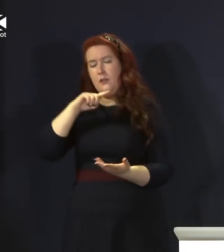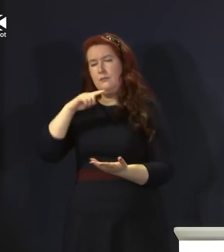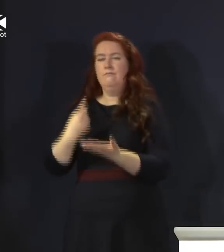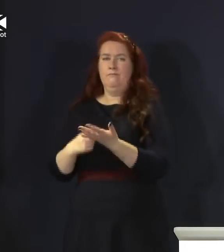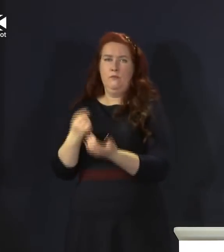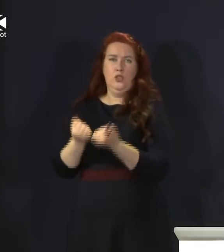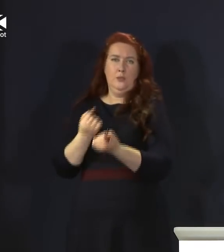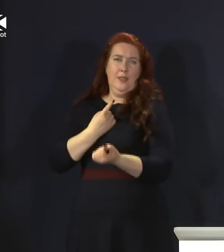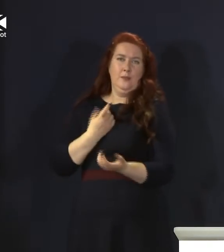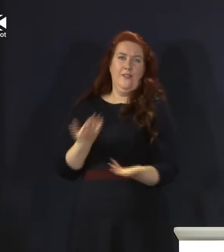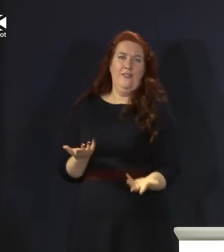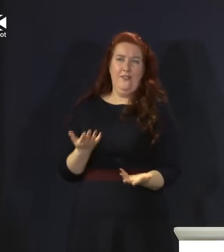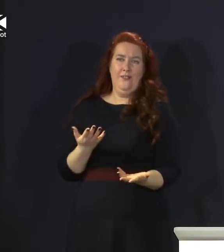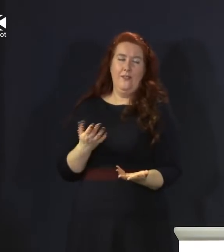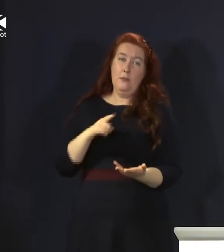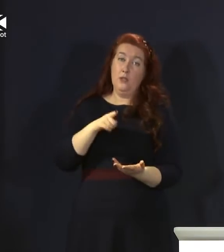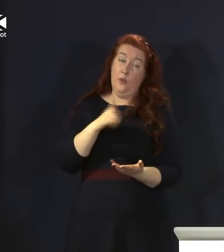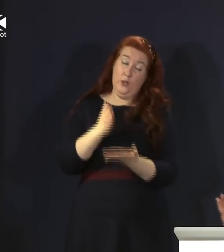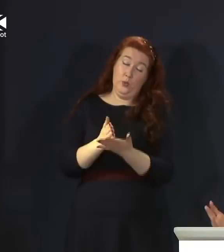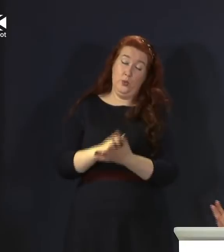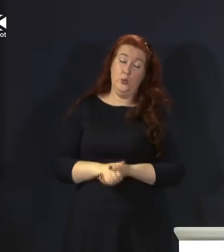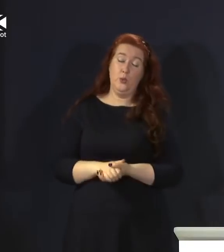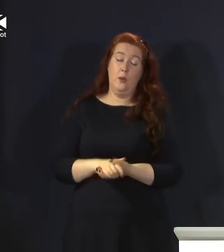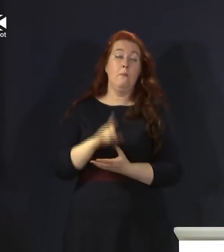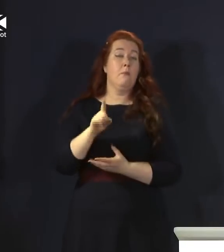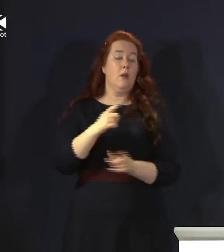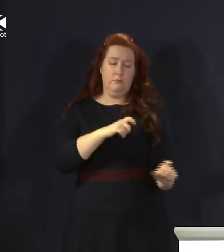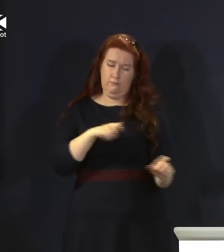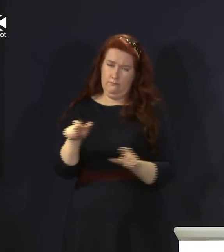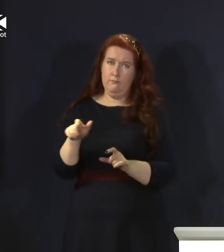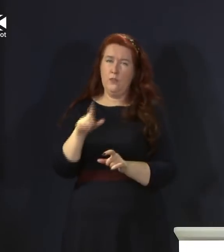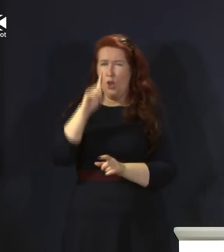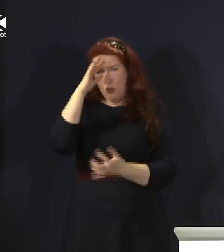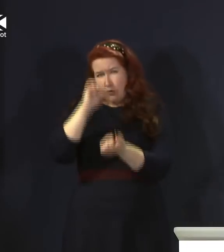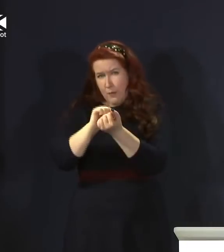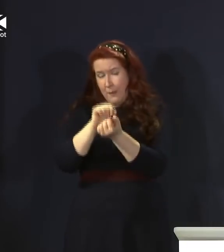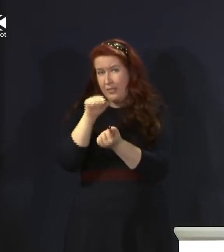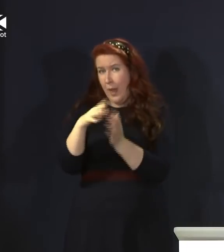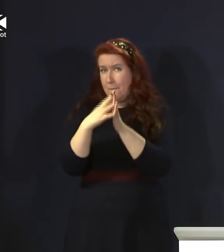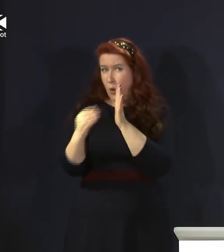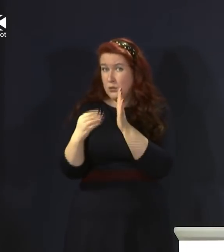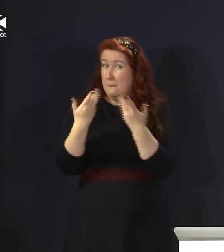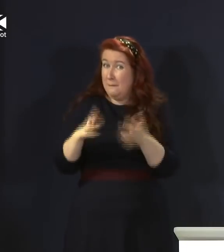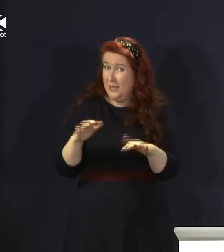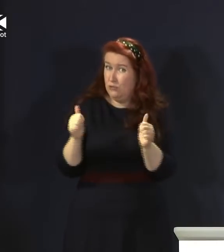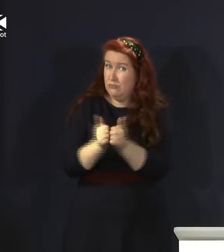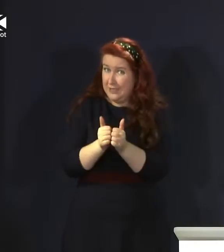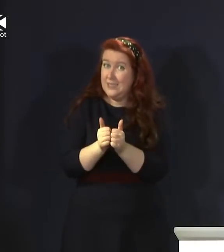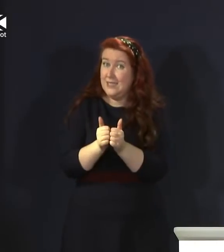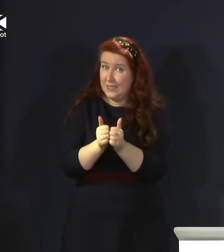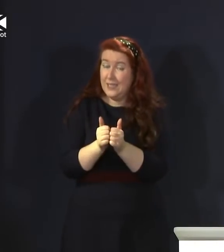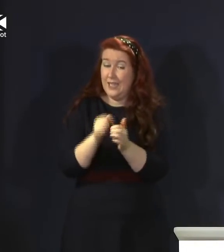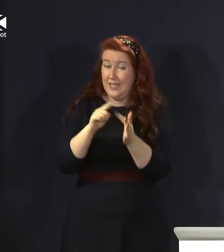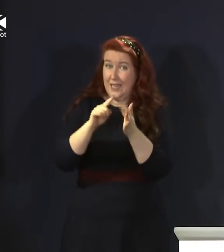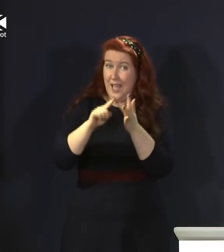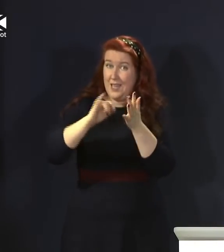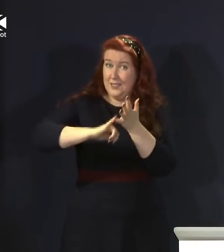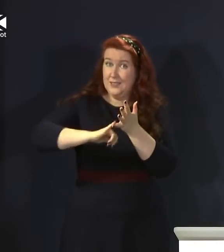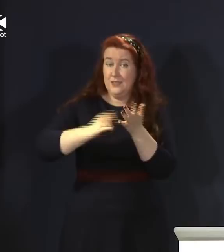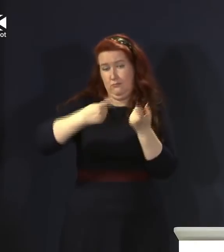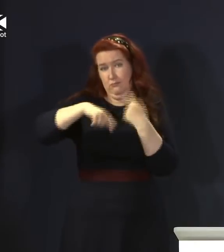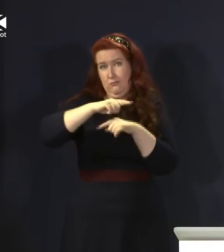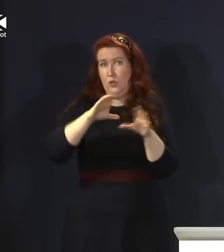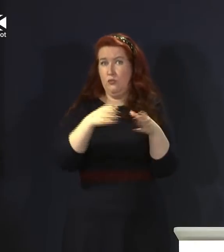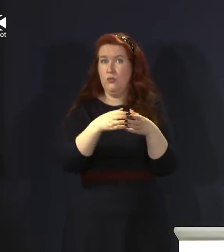what I said is the case and is true, but of course we continue. And remember, this is a model that was agreed to by the EIS as part of the